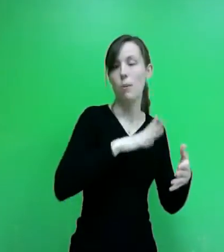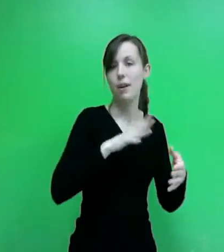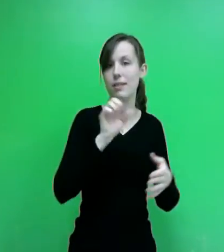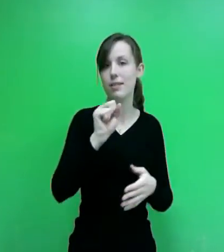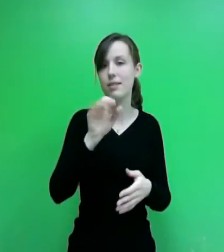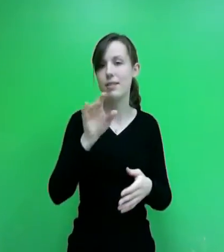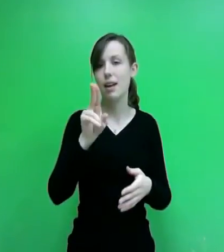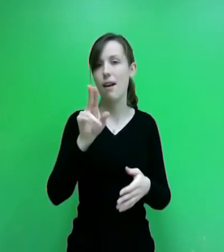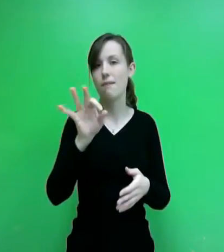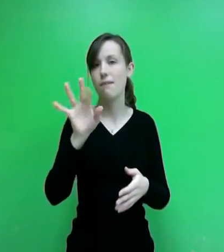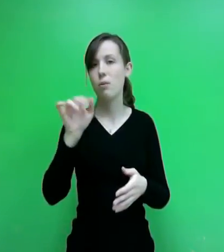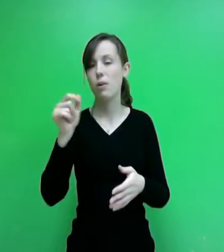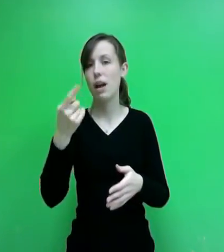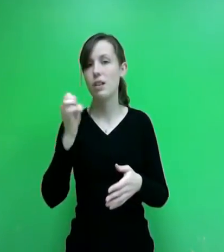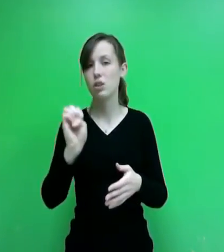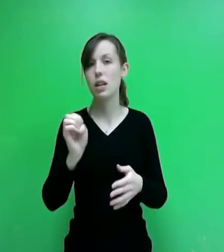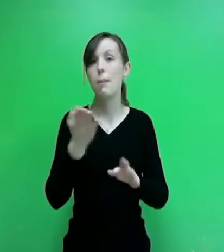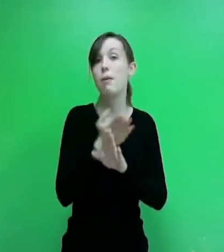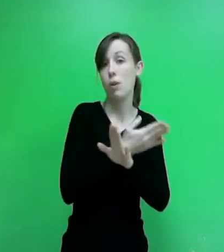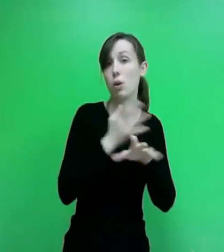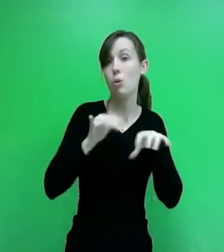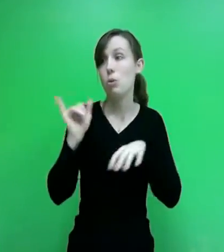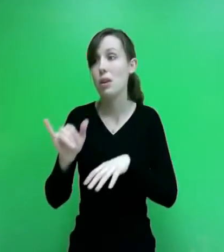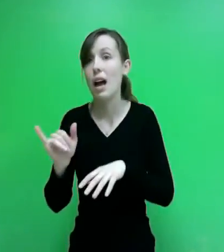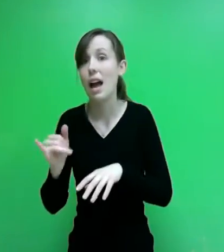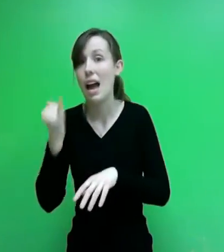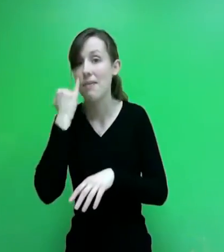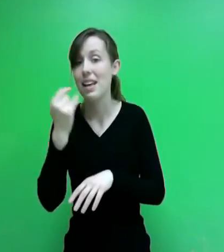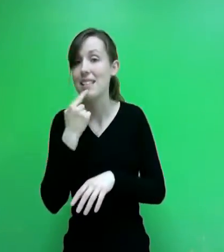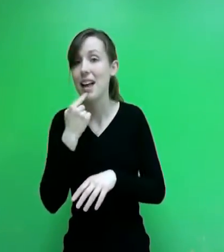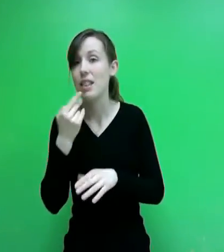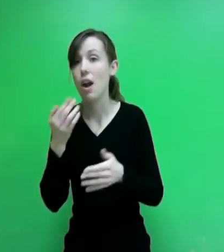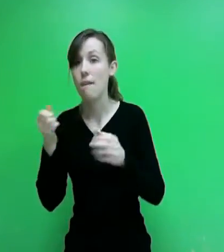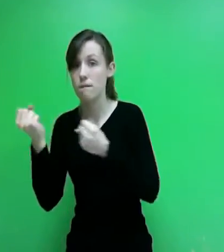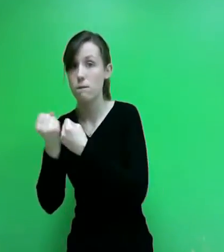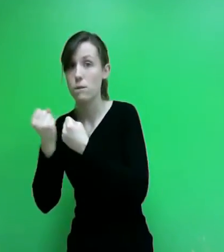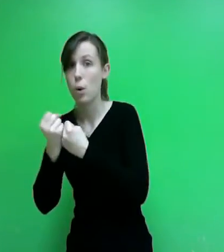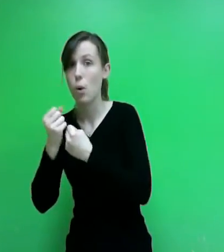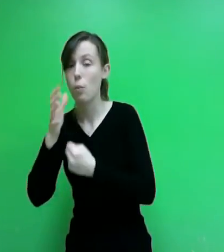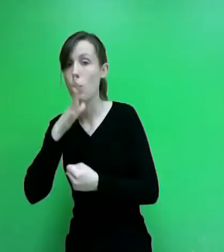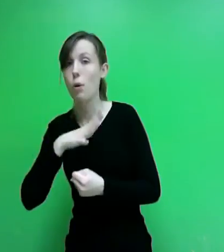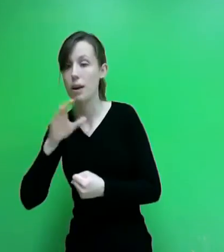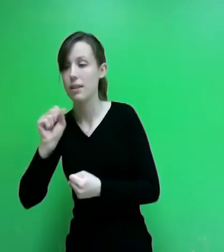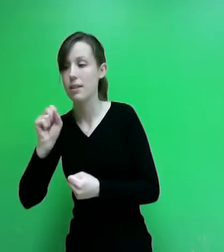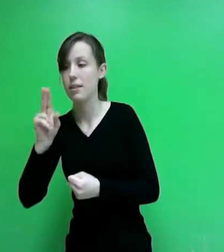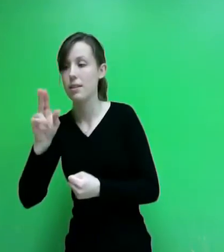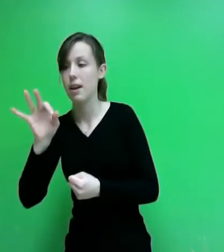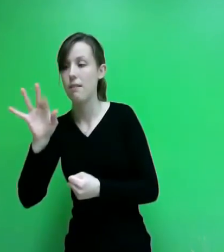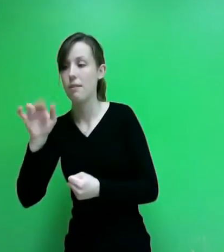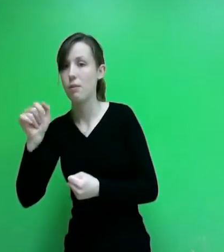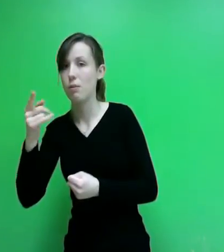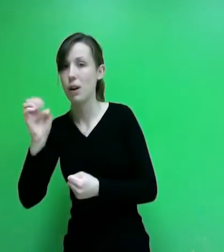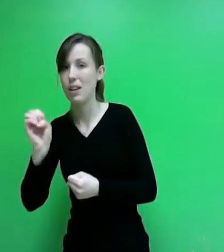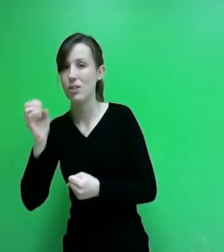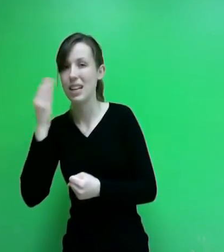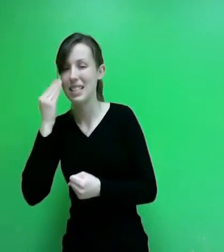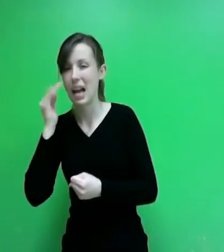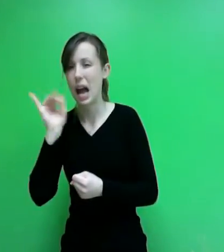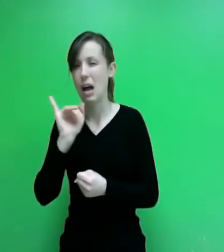it, if they say they are for women's suffrage, even though suffrage sounds like suffer, it's not a bad thing.